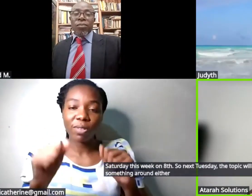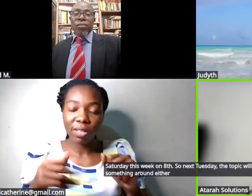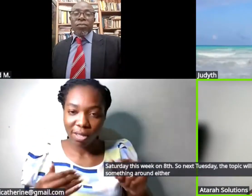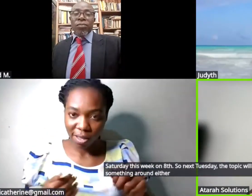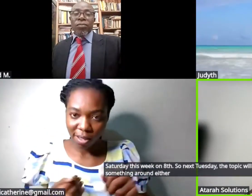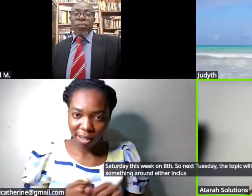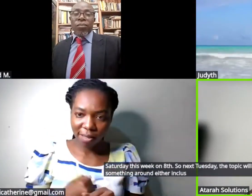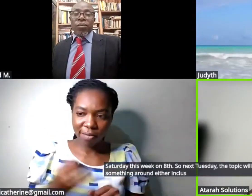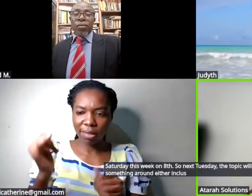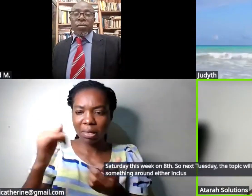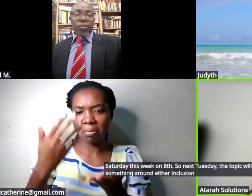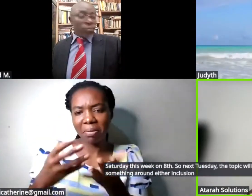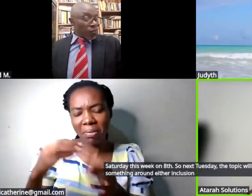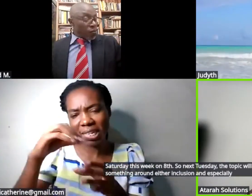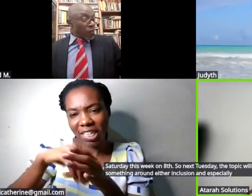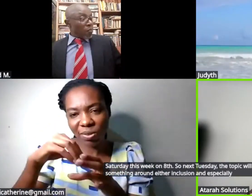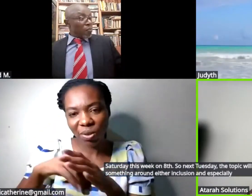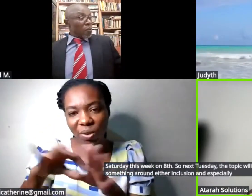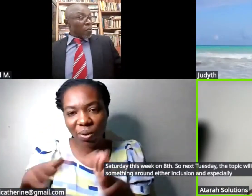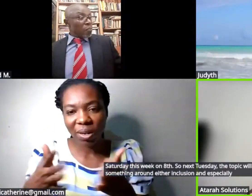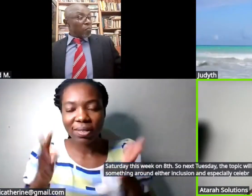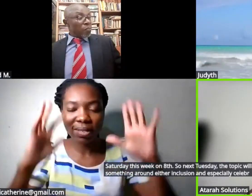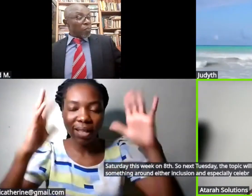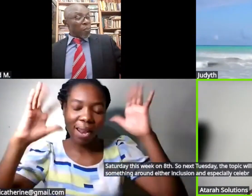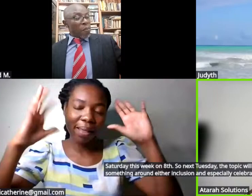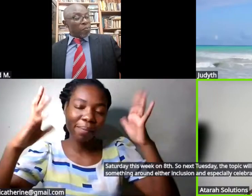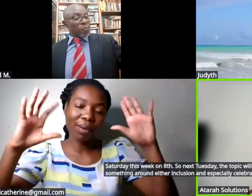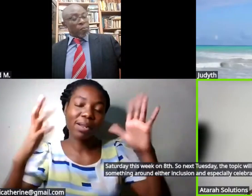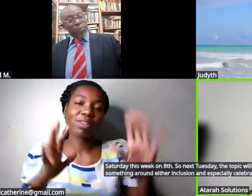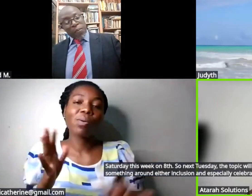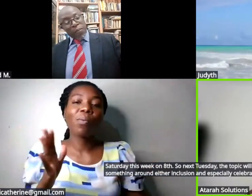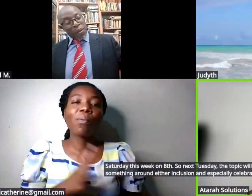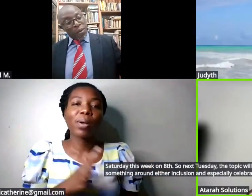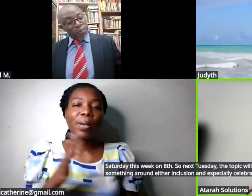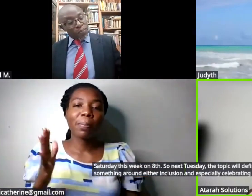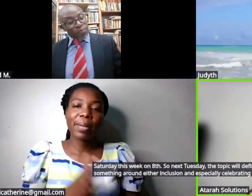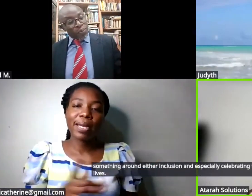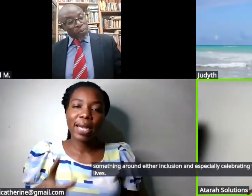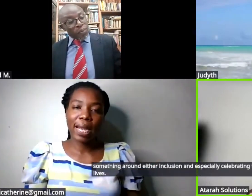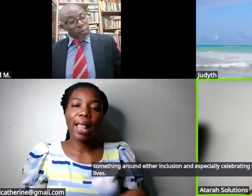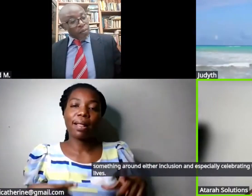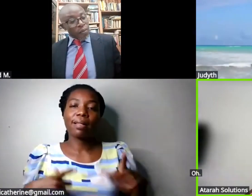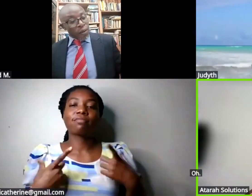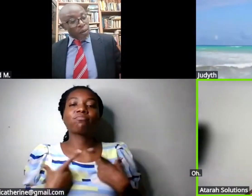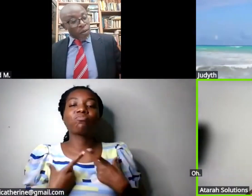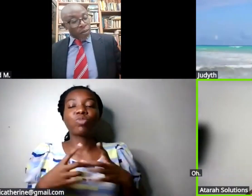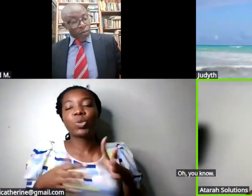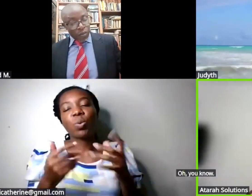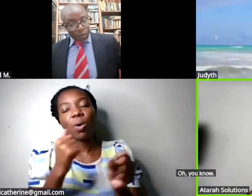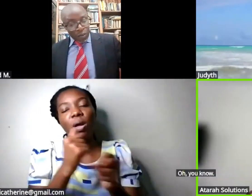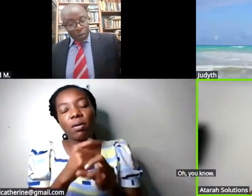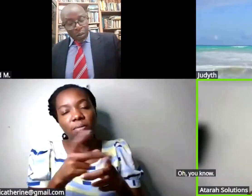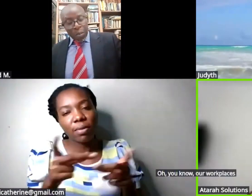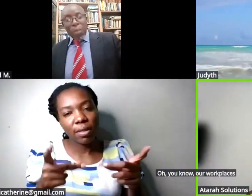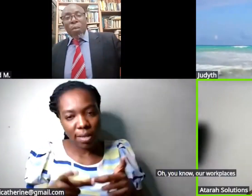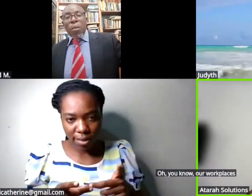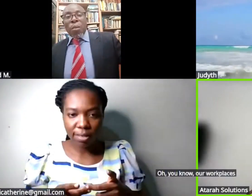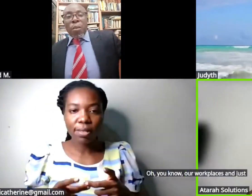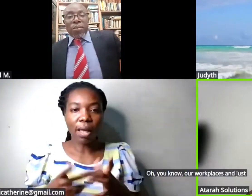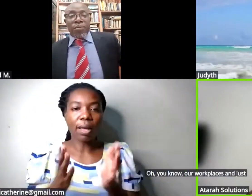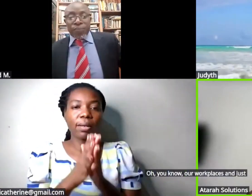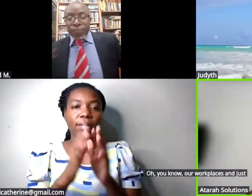and especially celebrating the women in our lives or in our workplaces and just being able